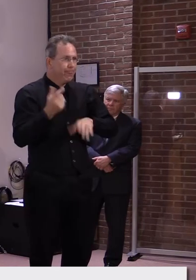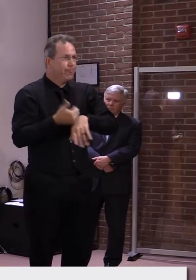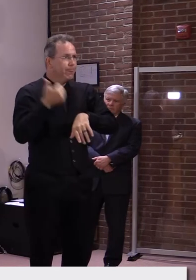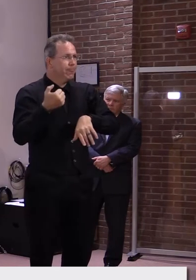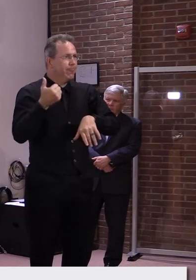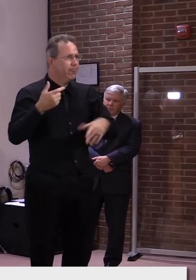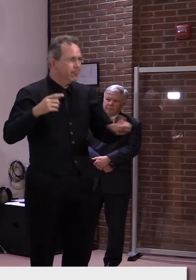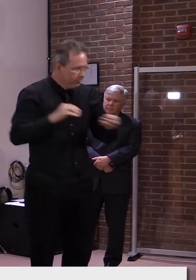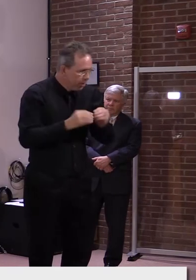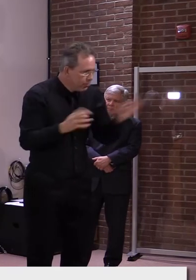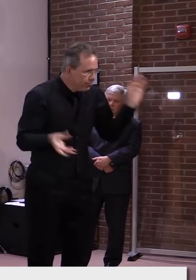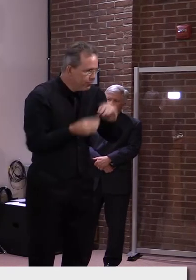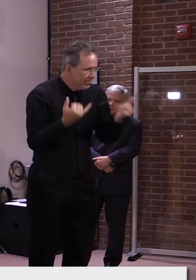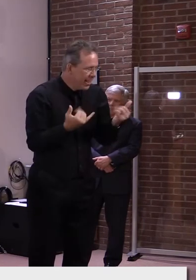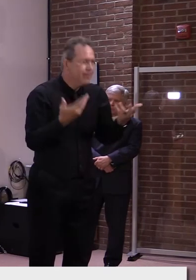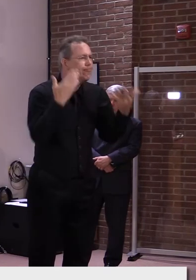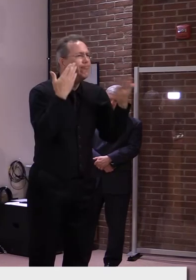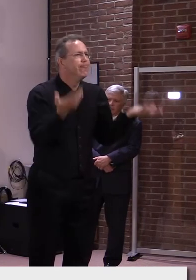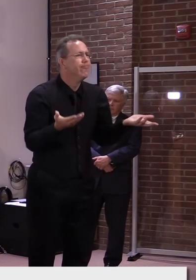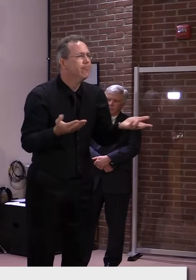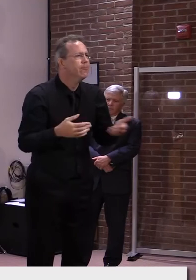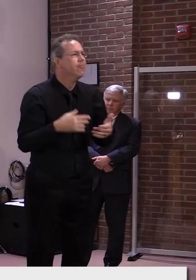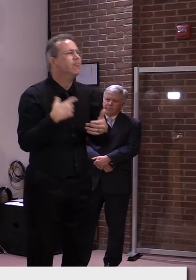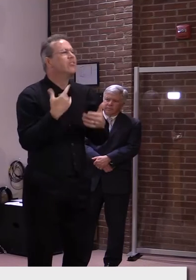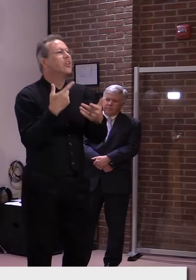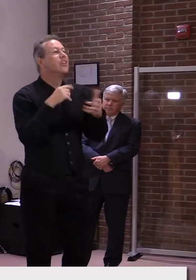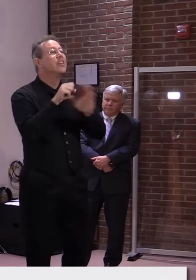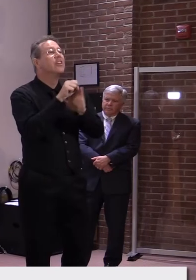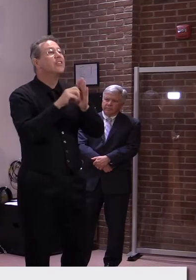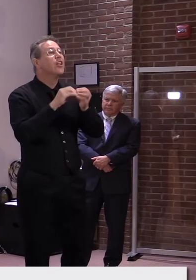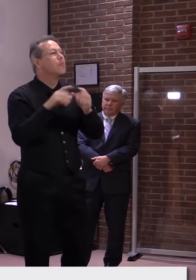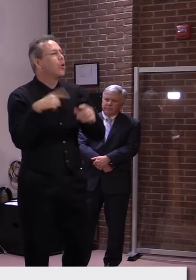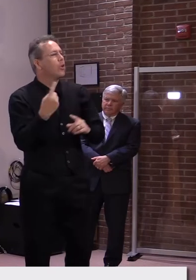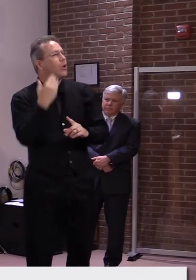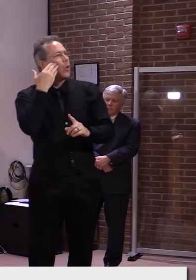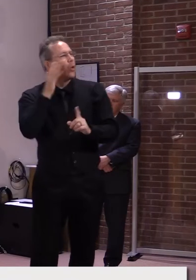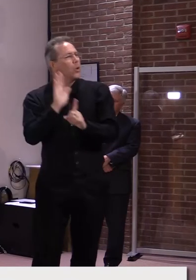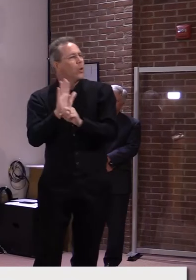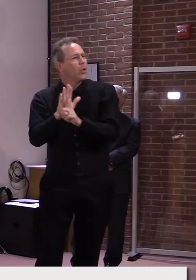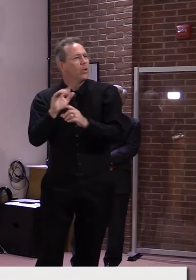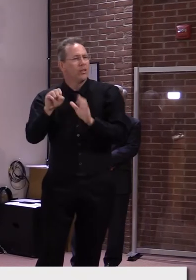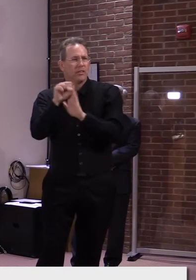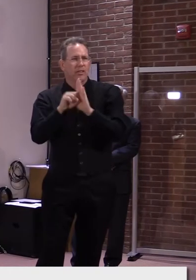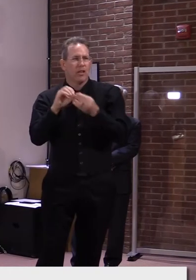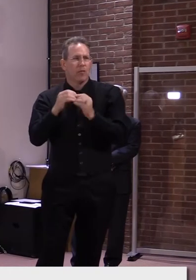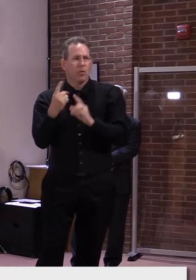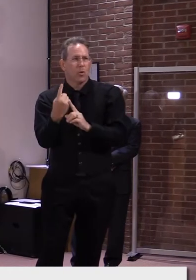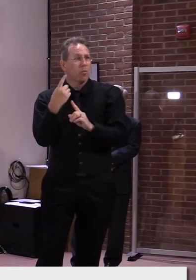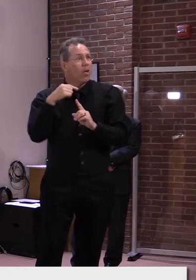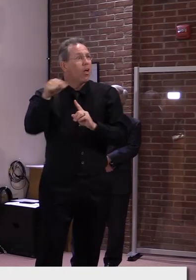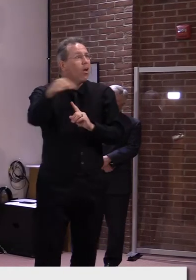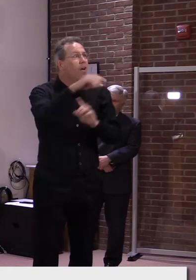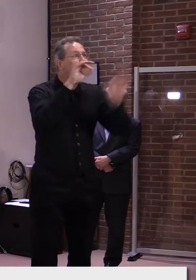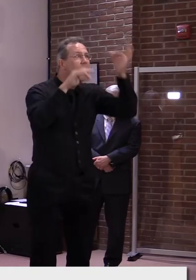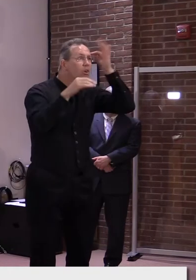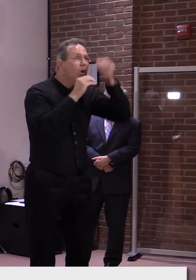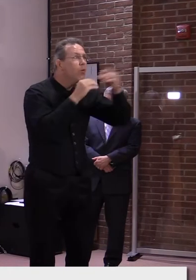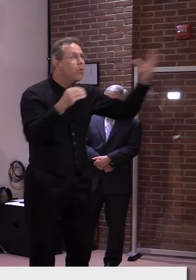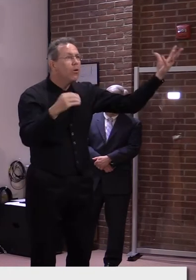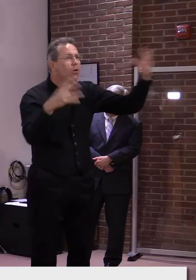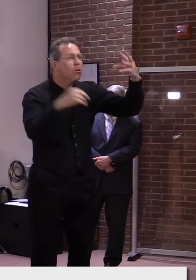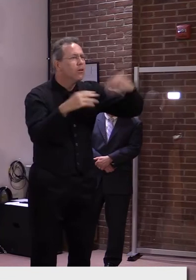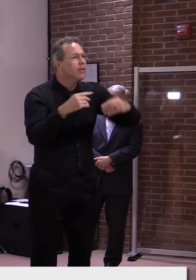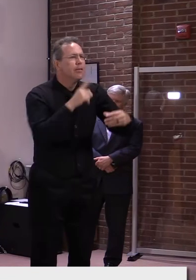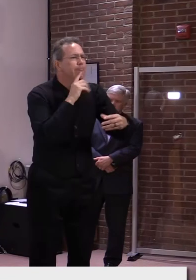give the whole picture. As well as with the veterans, the DOD, and so forth, there's another sector that is reported